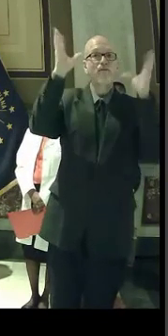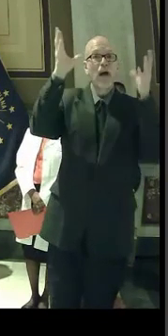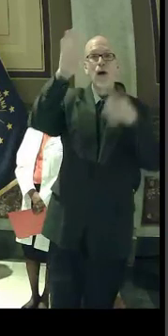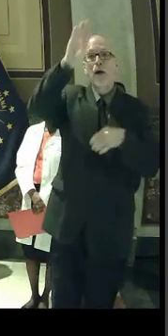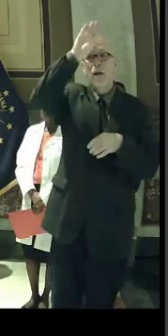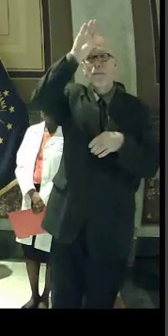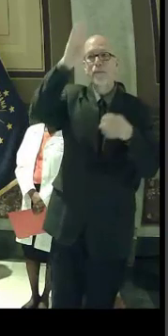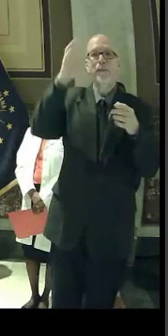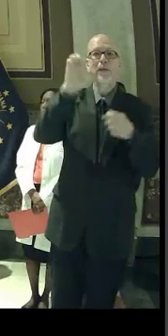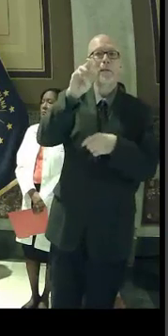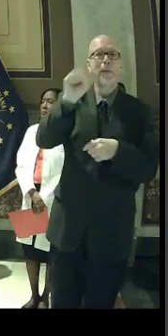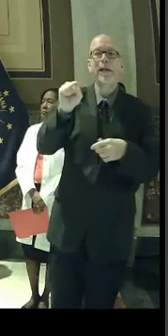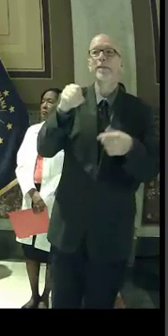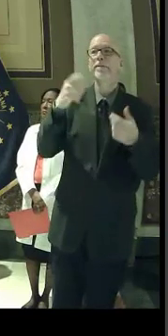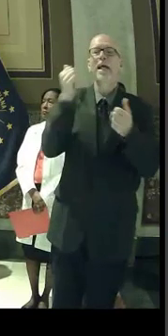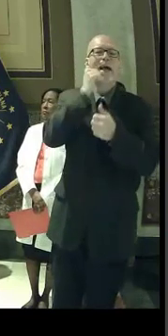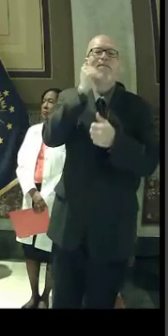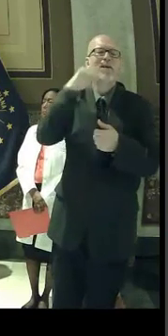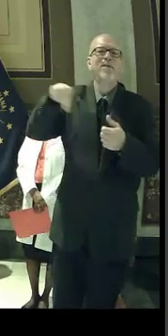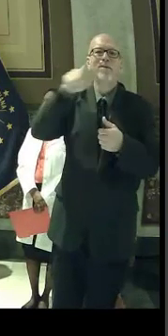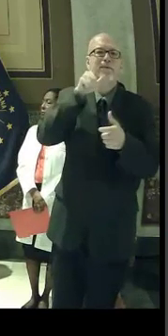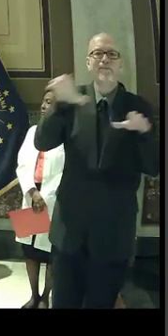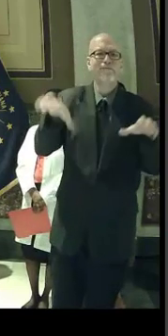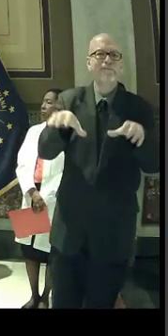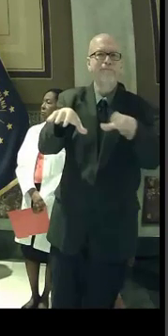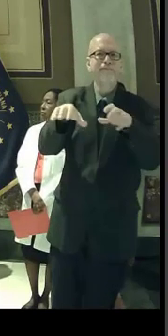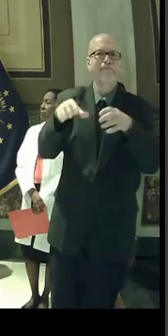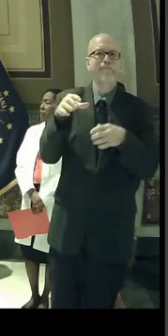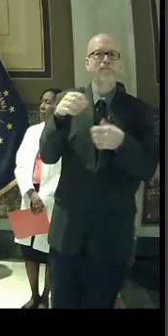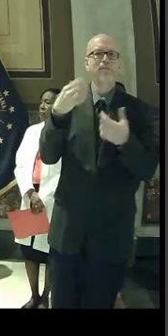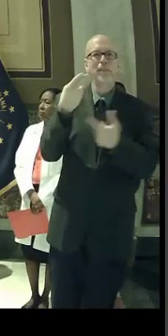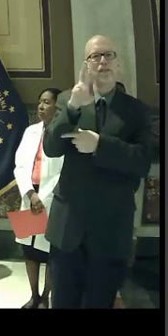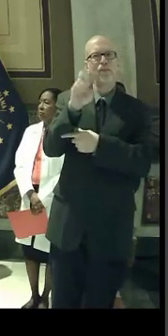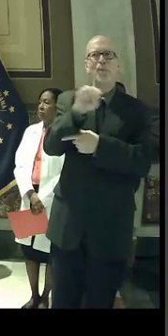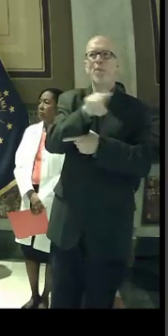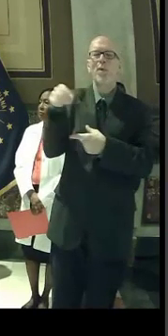they also are heroes and are out there and must be acknowledged. So